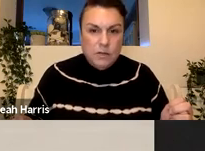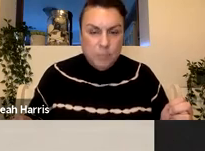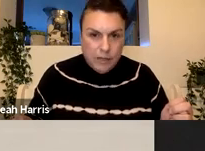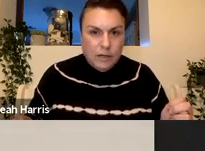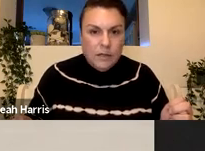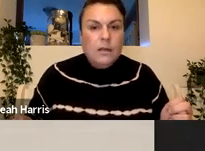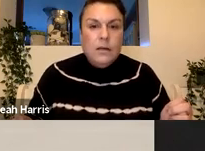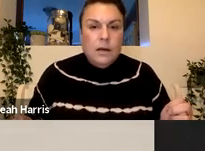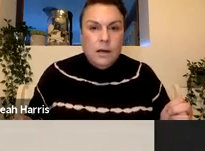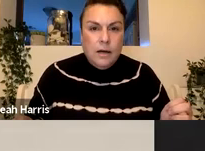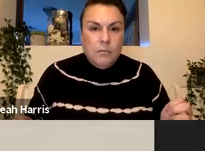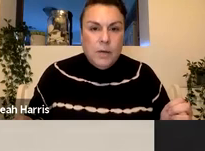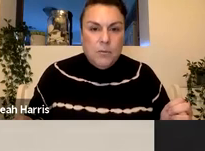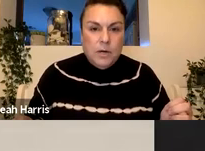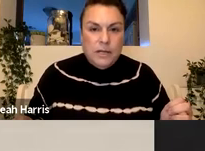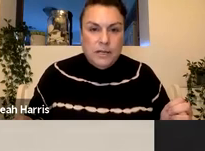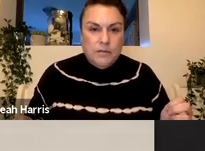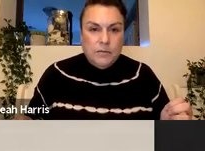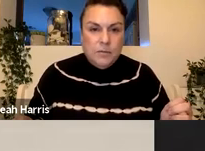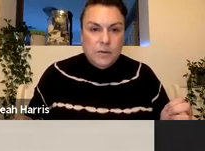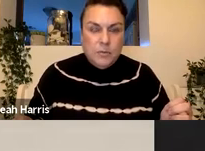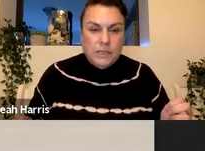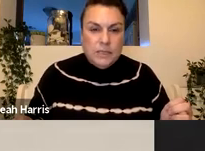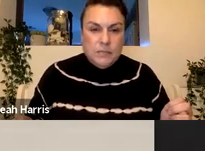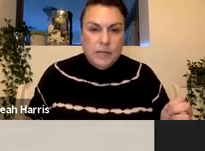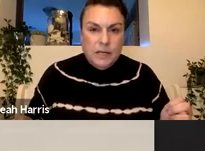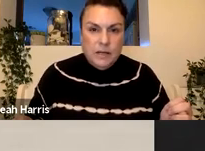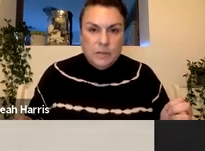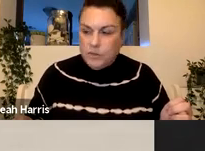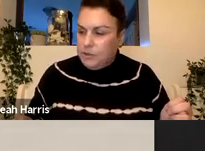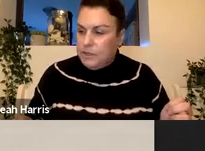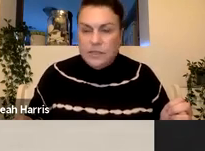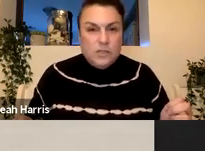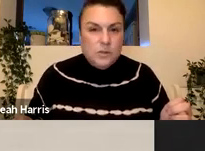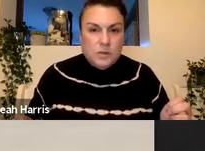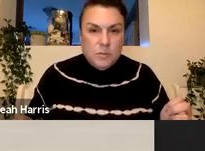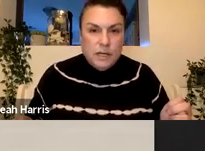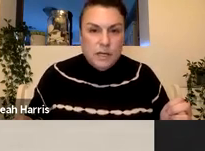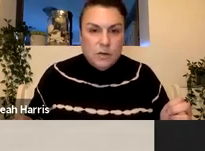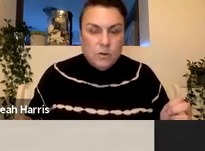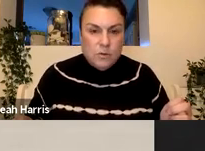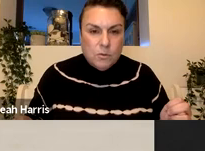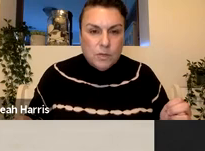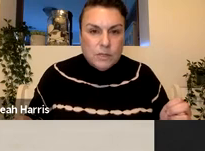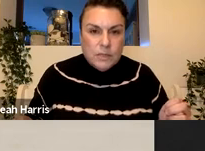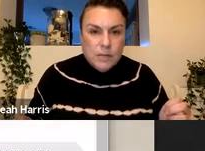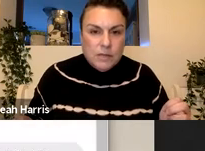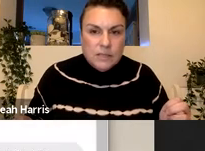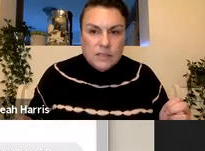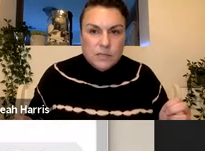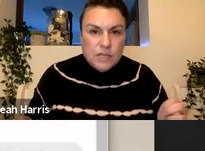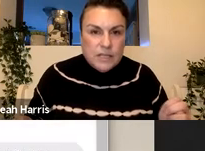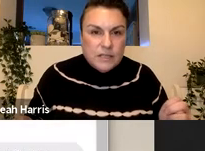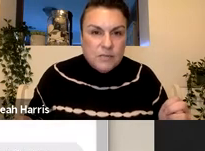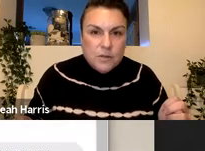ceremonial pen um but i want to give a princess blanding an opportunity to speak in her own words about